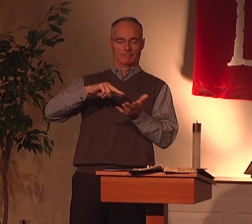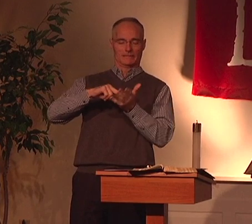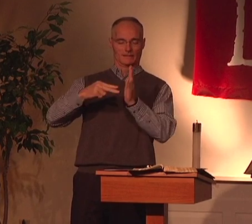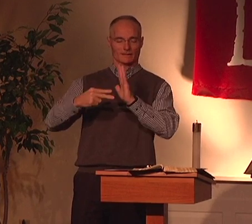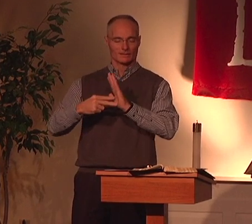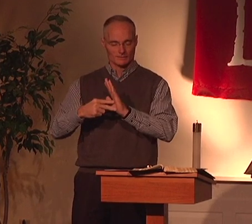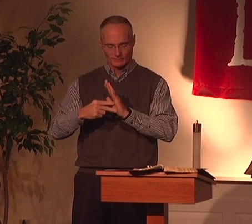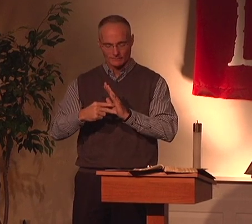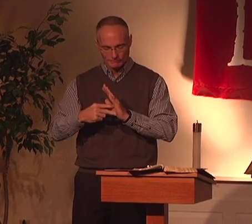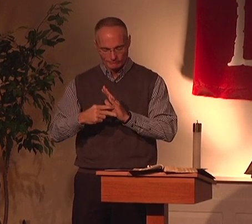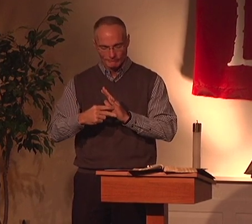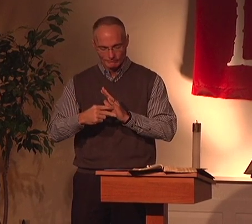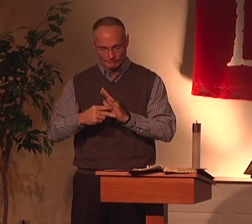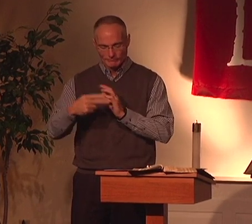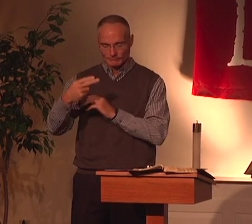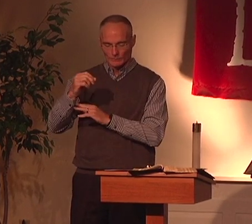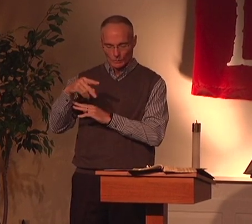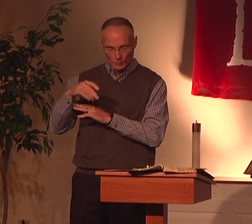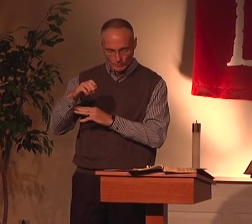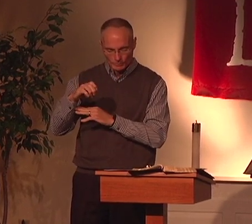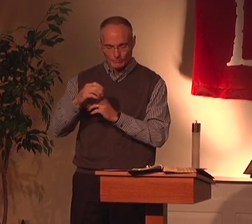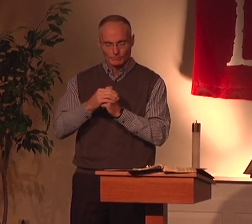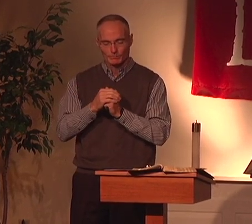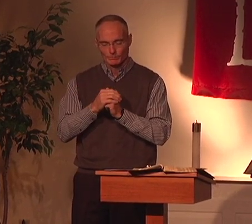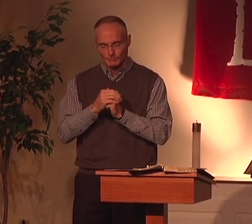You've given our lives meaning And hope